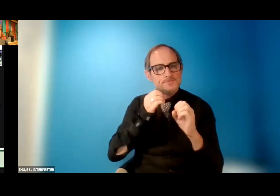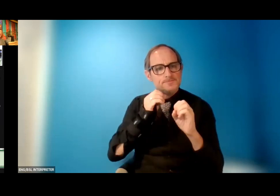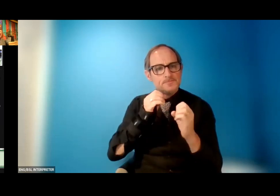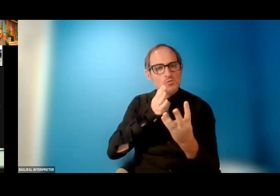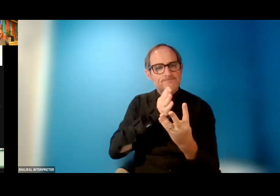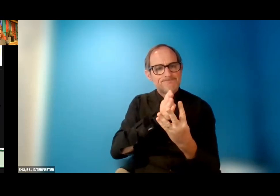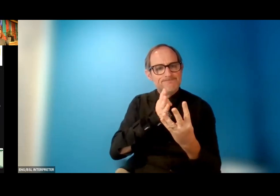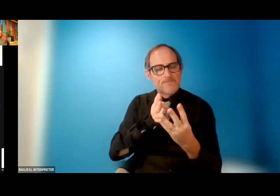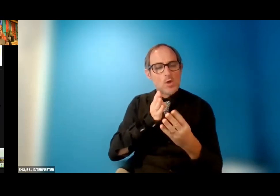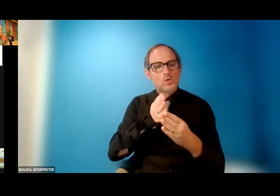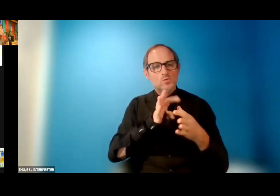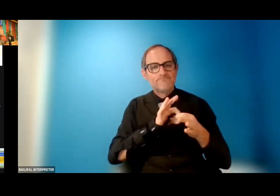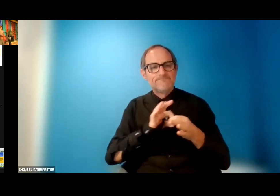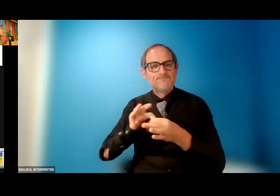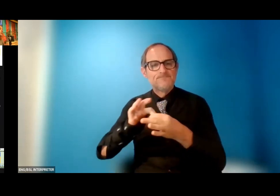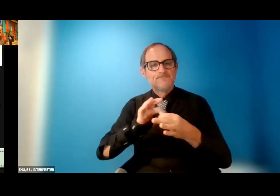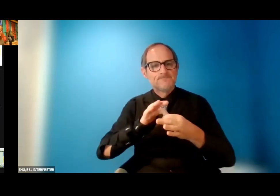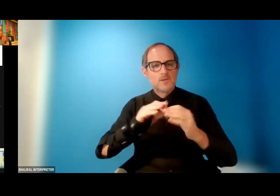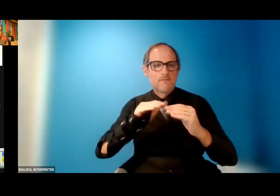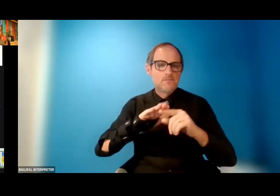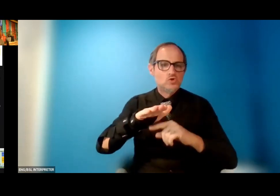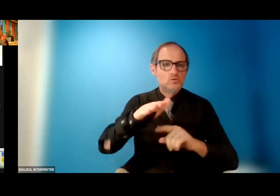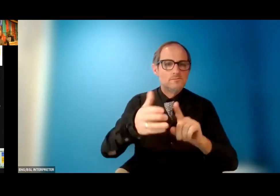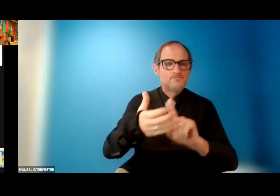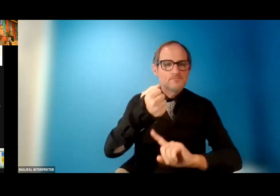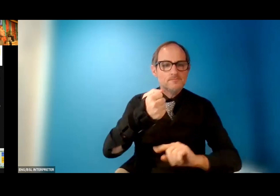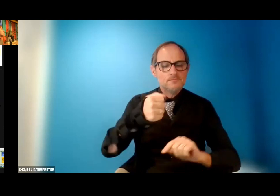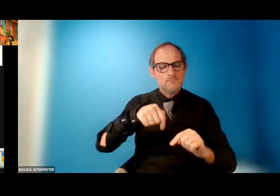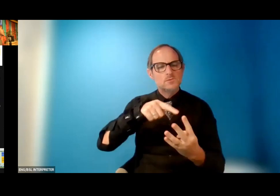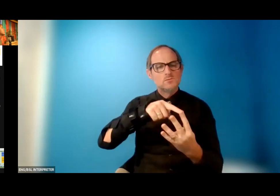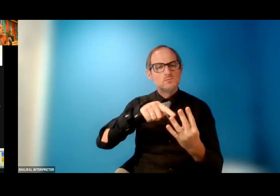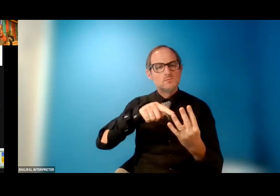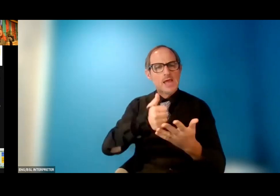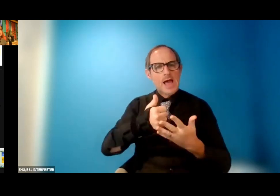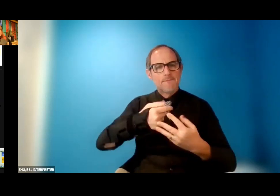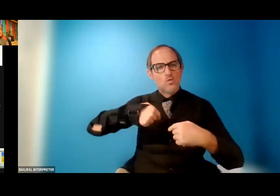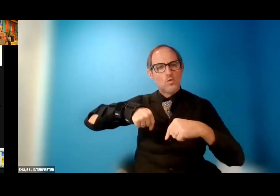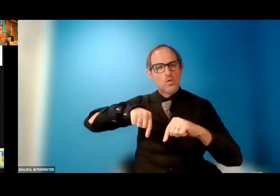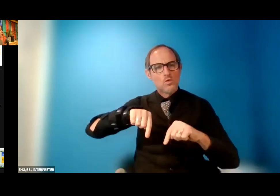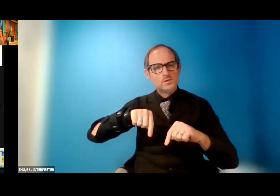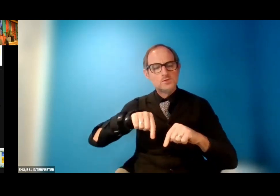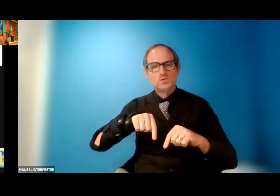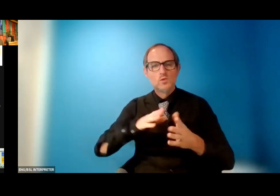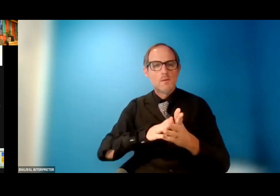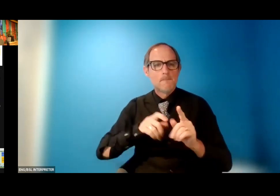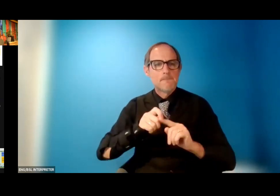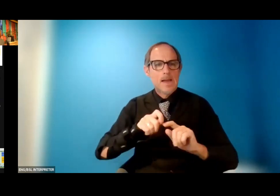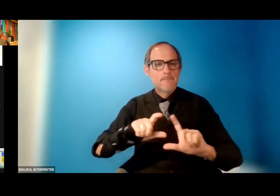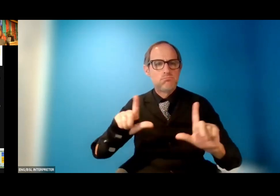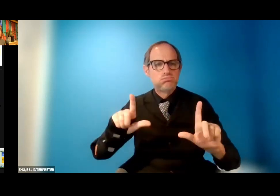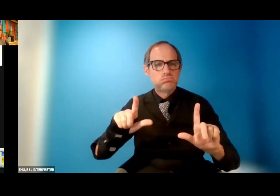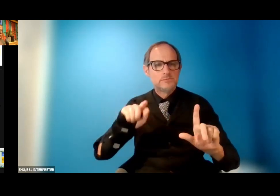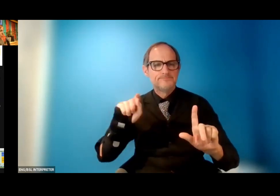common vision? And we can also be using these four lenses to be mapping stories, histories, lived experiences